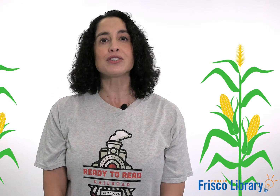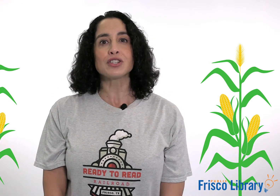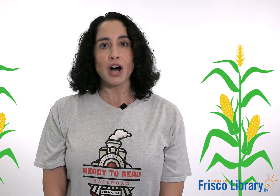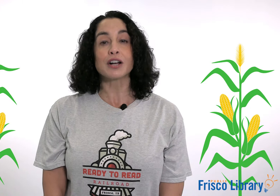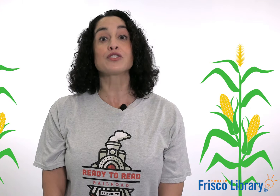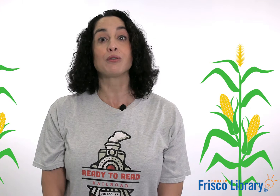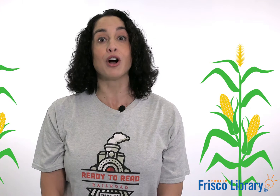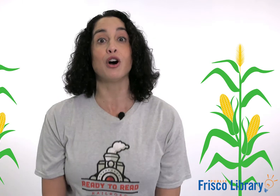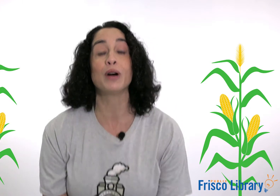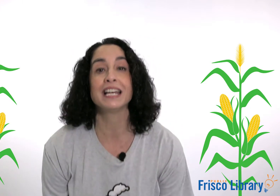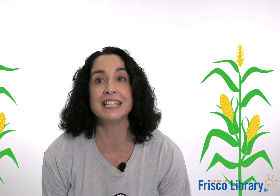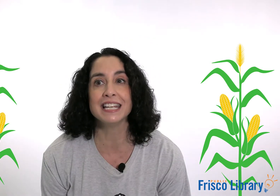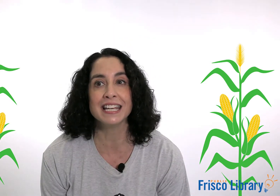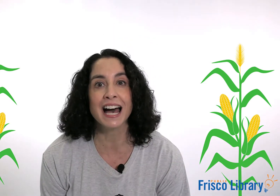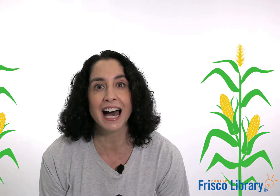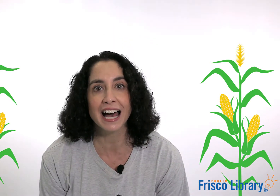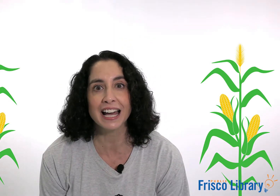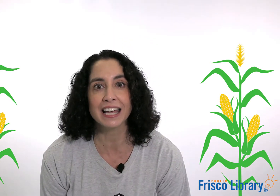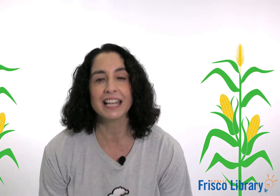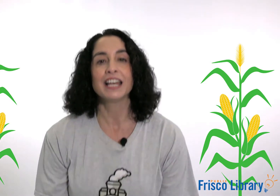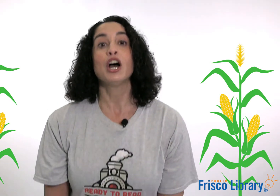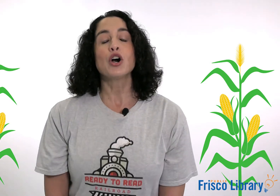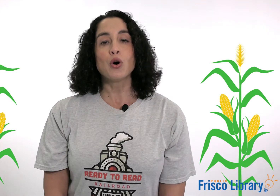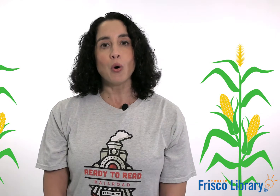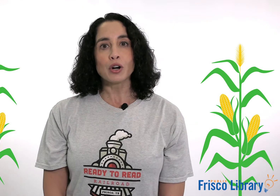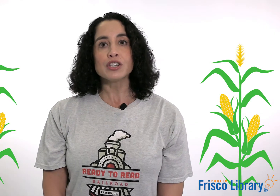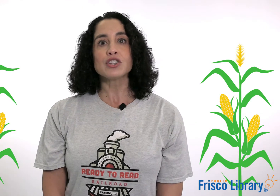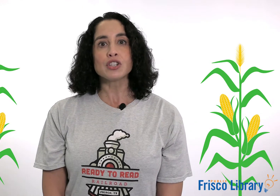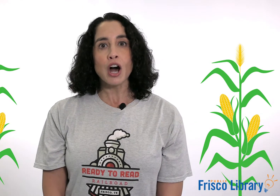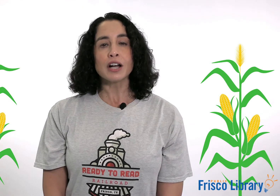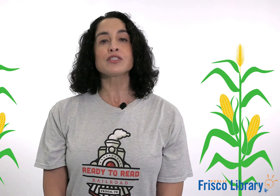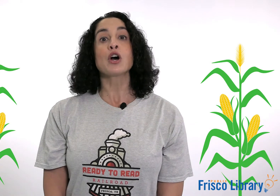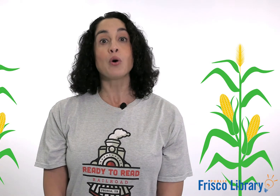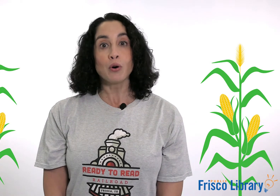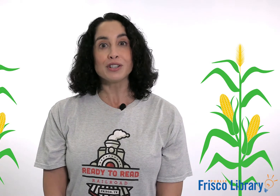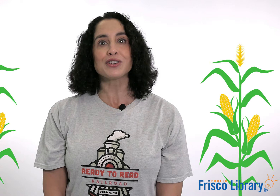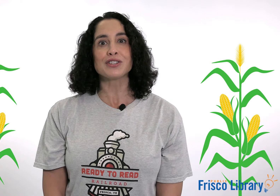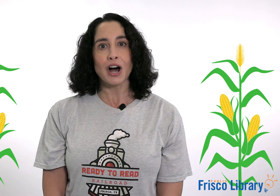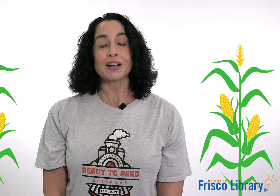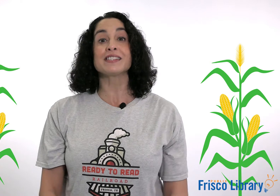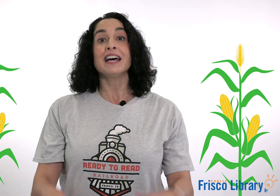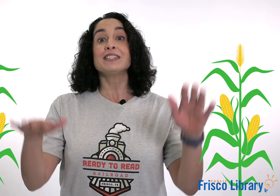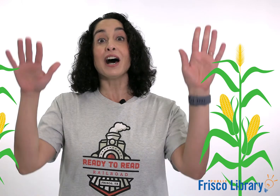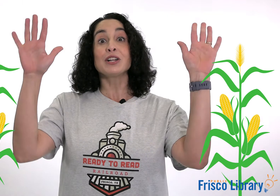stalks grow knee-high corn stalks corn stalks touch